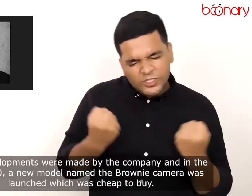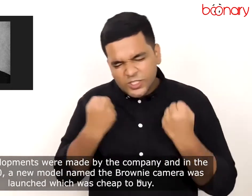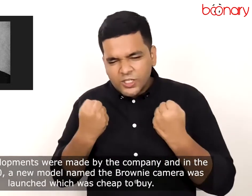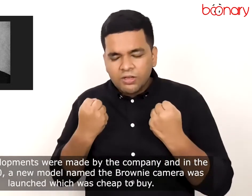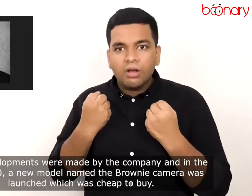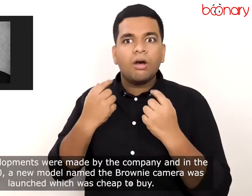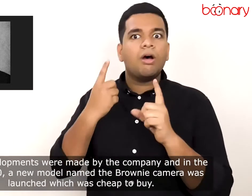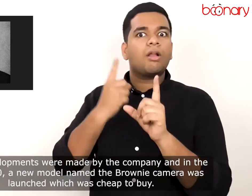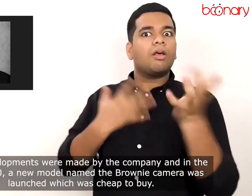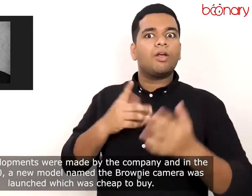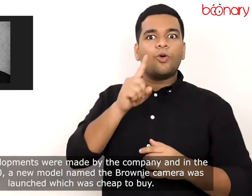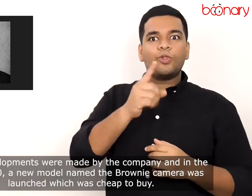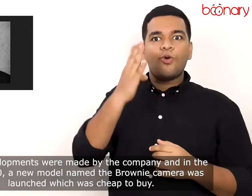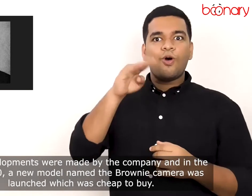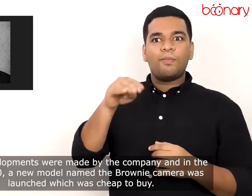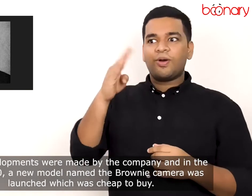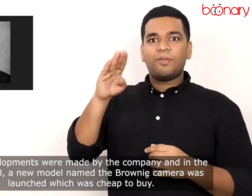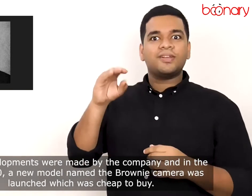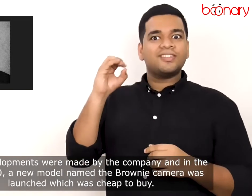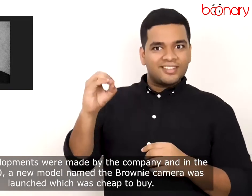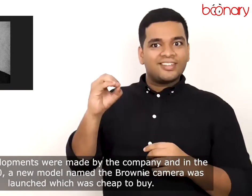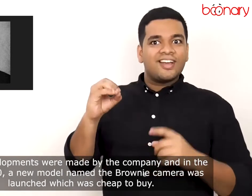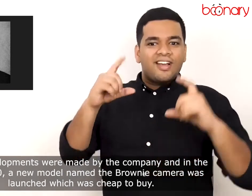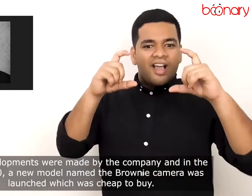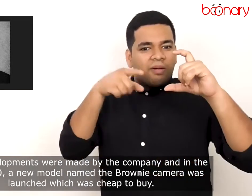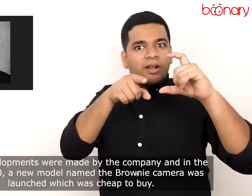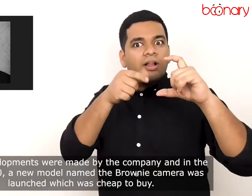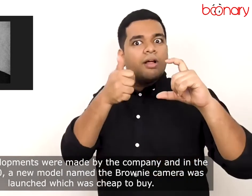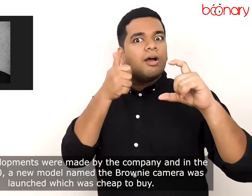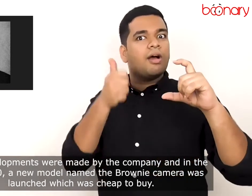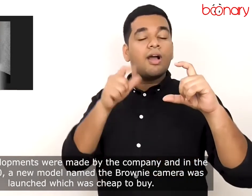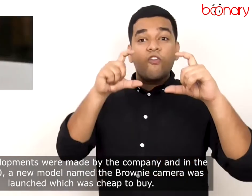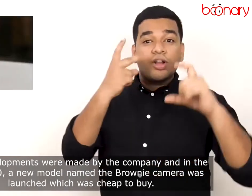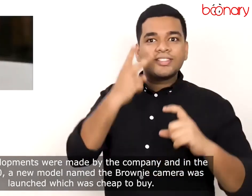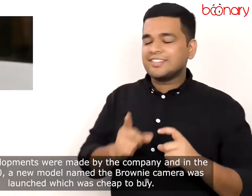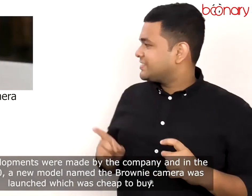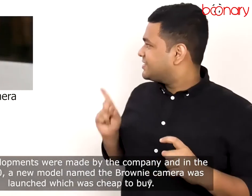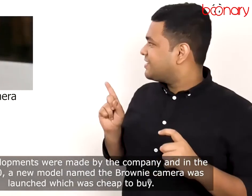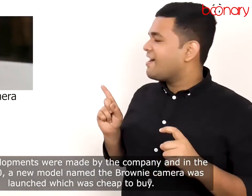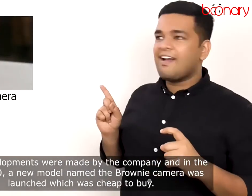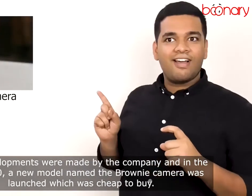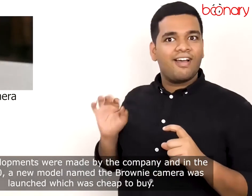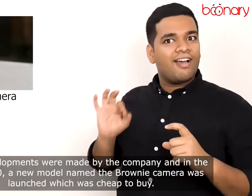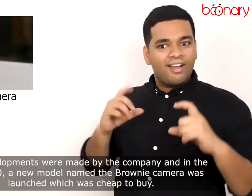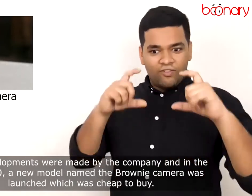and in the year 1990, a new model named the Brownie camera